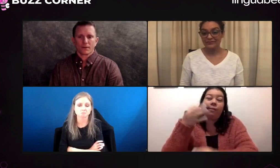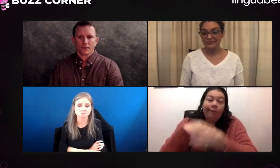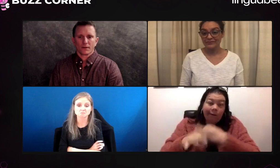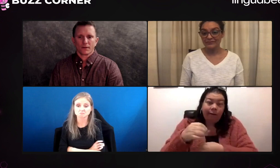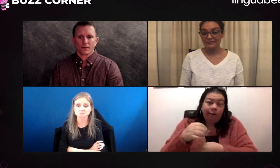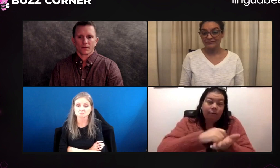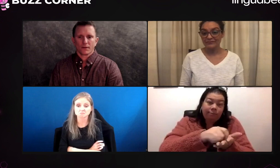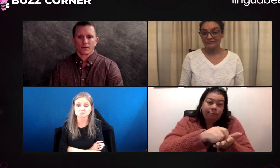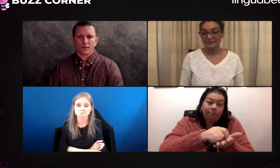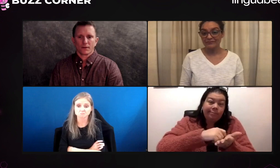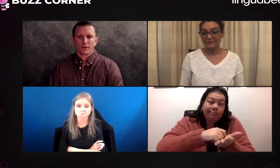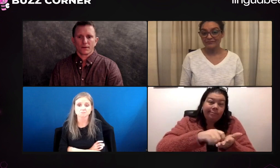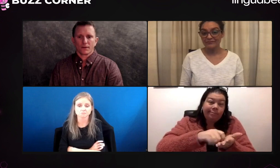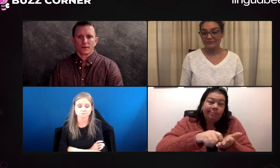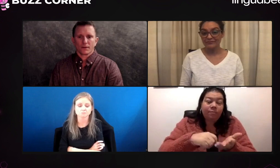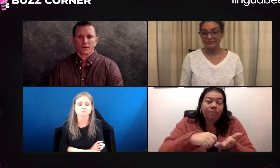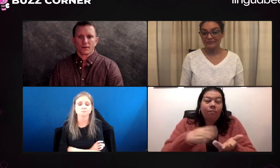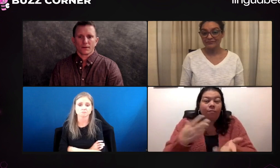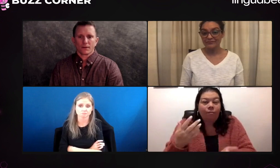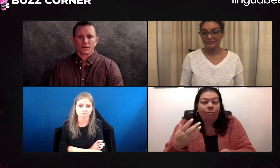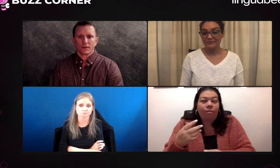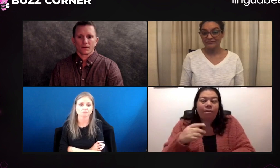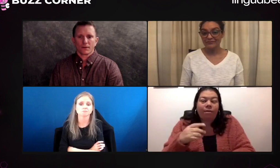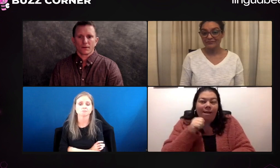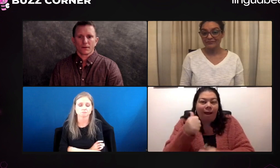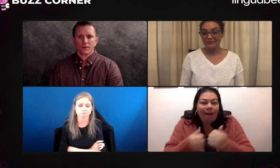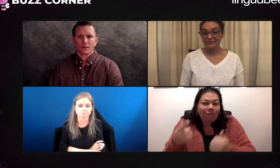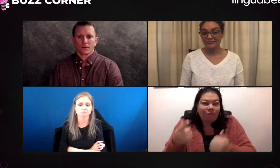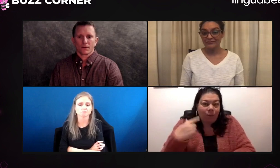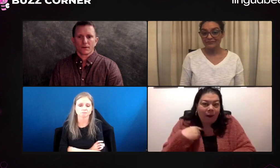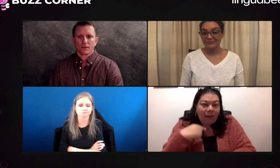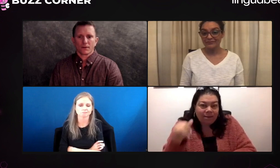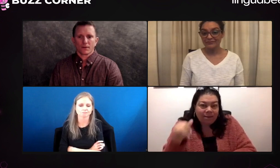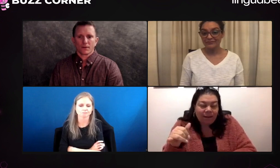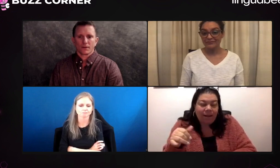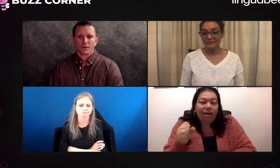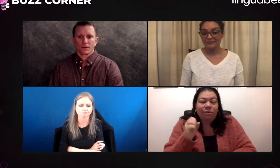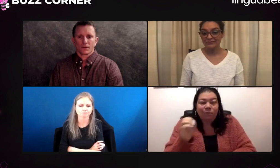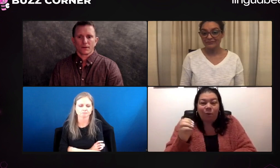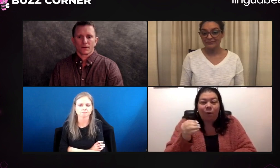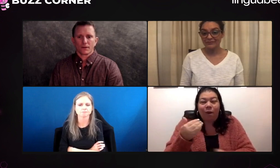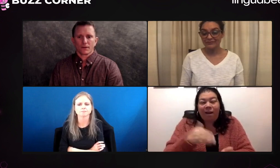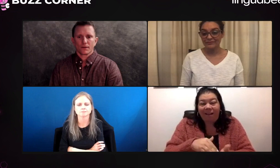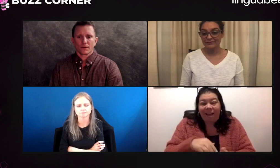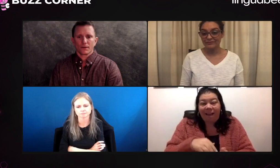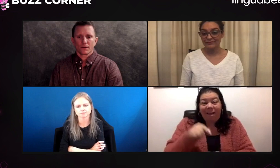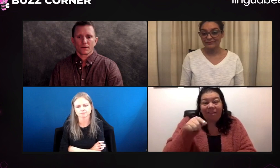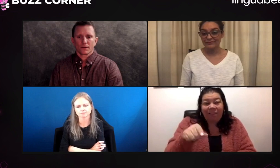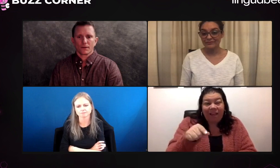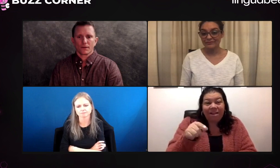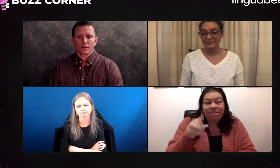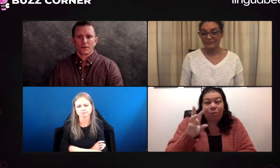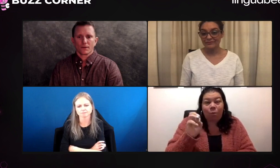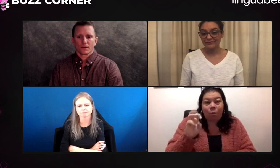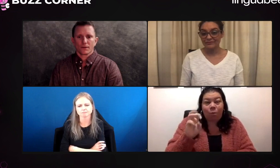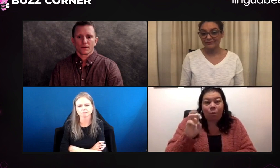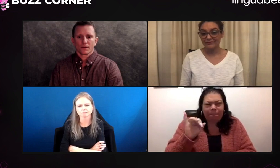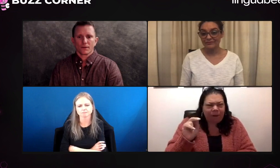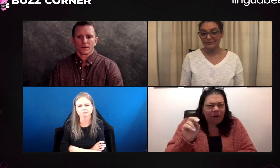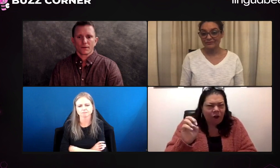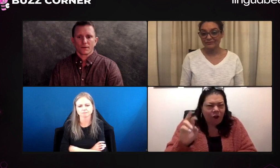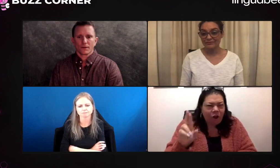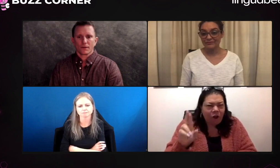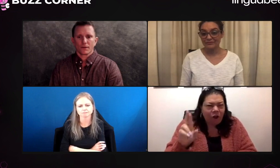those times, I need to be really aggressive or assertive to make sure that the doctor's